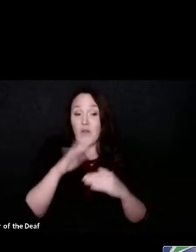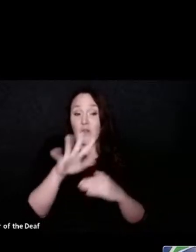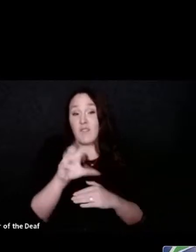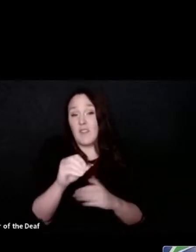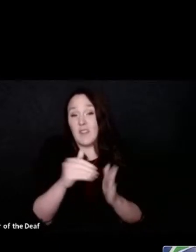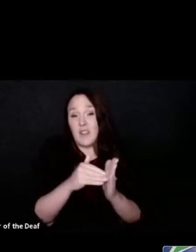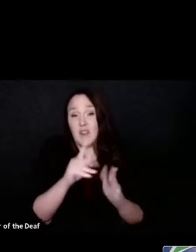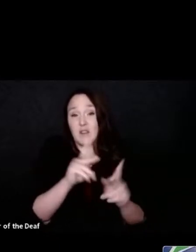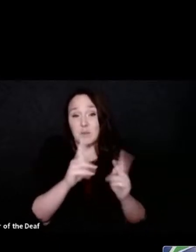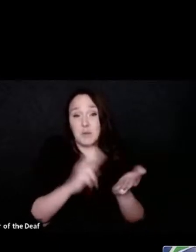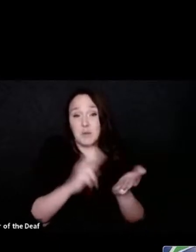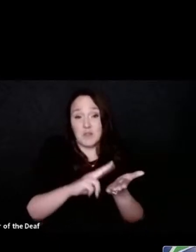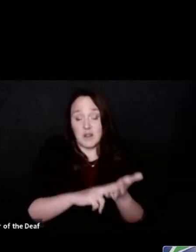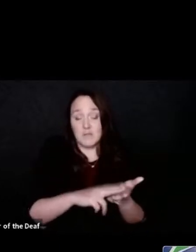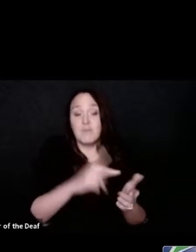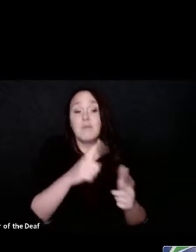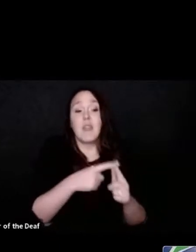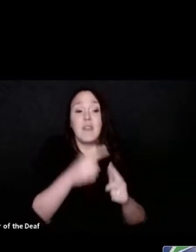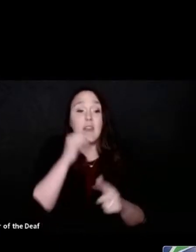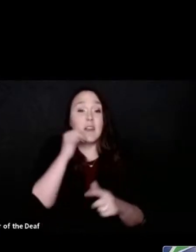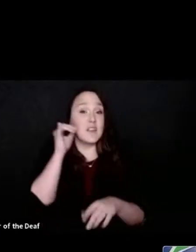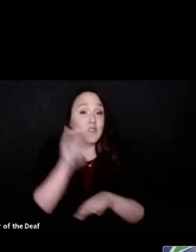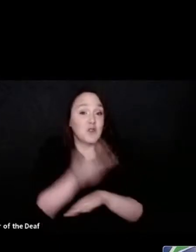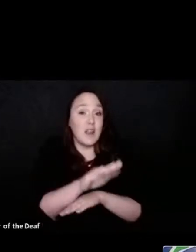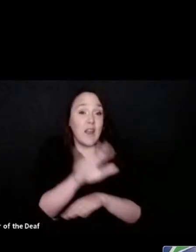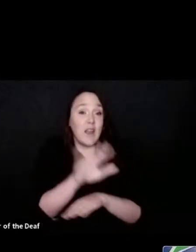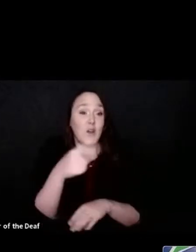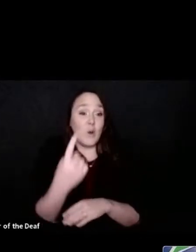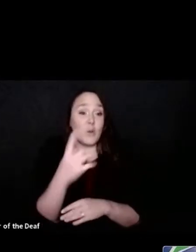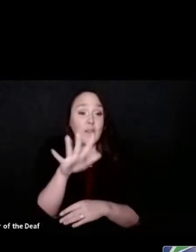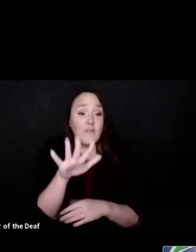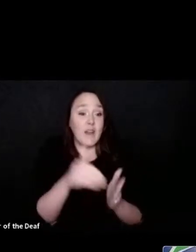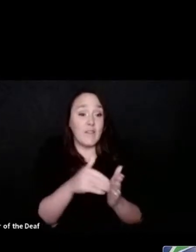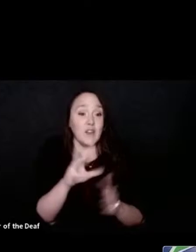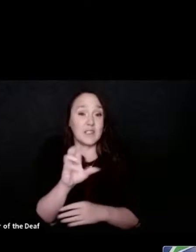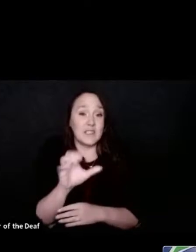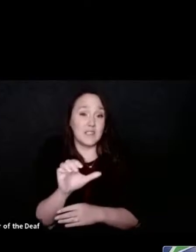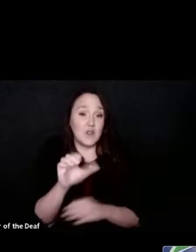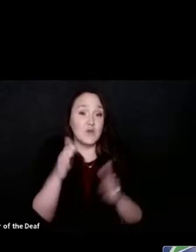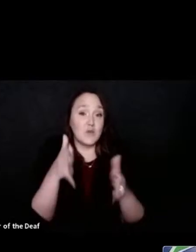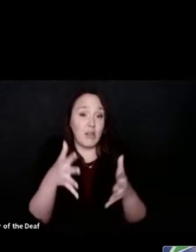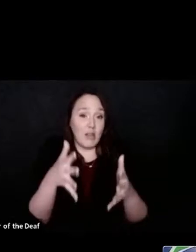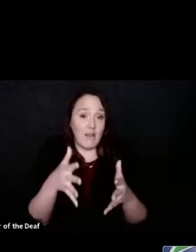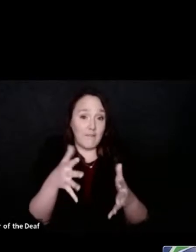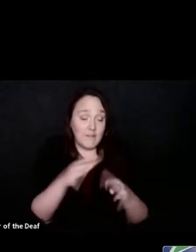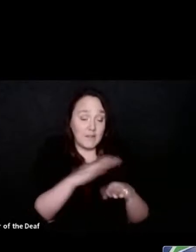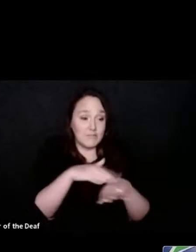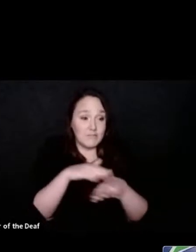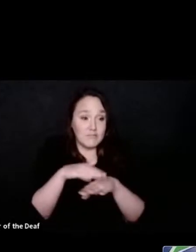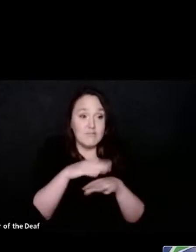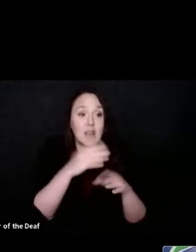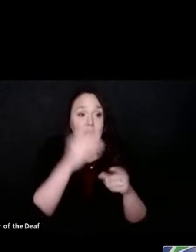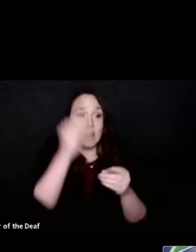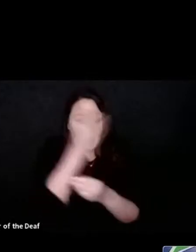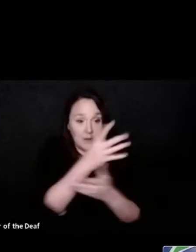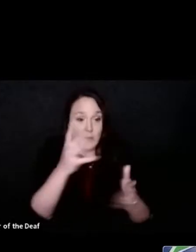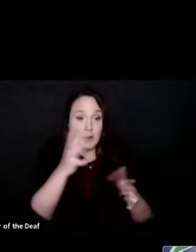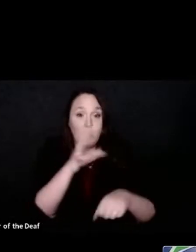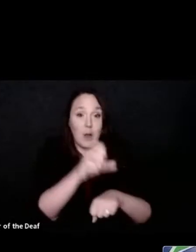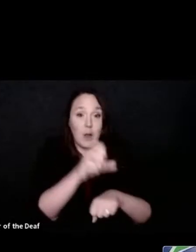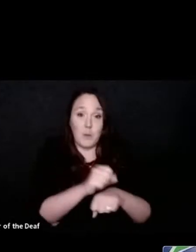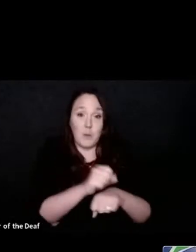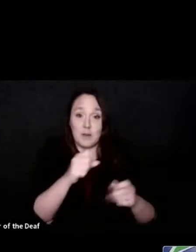entries, and as of yesterday afternoon, only 5,600 remain to be notified of an appointment